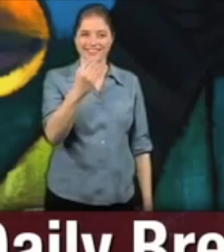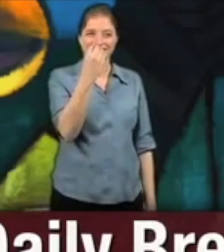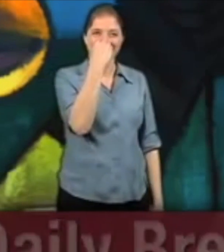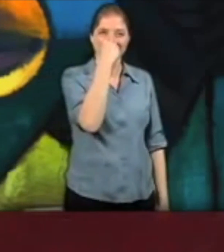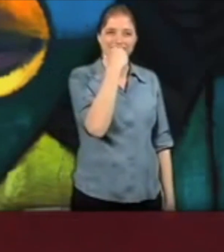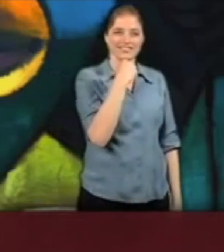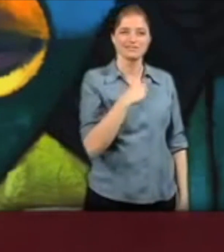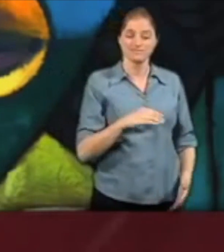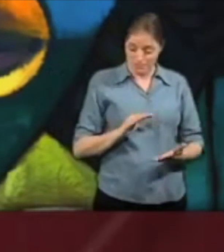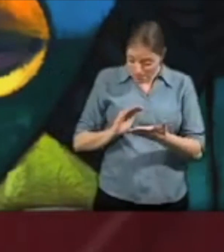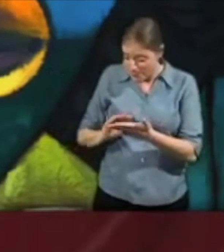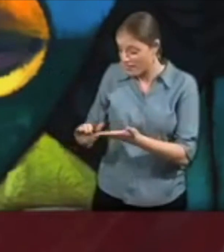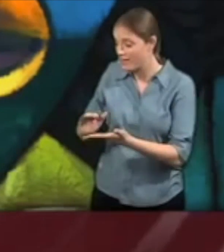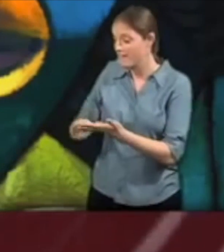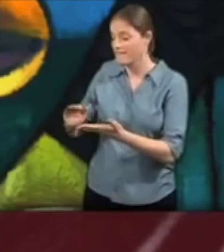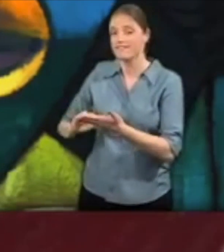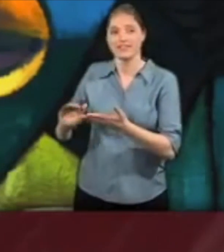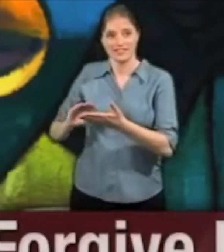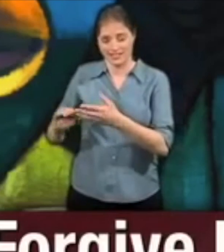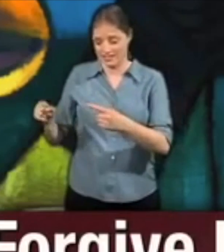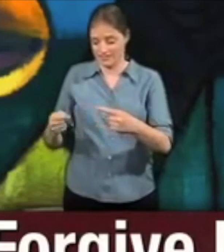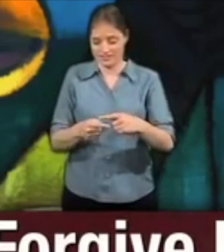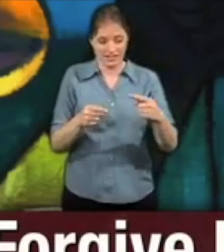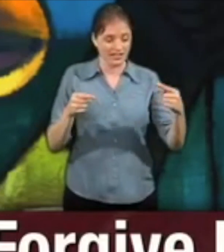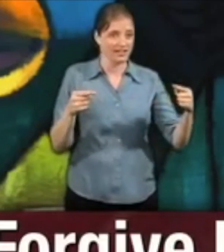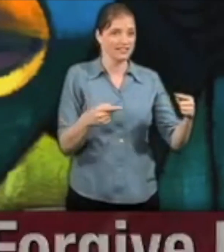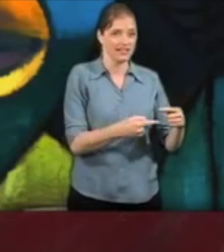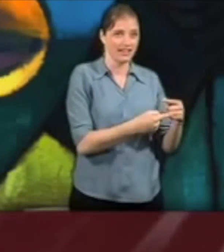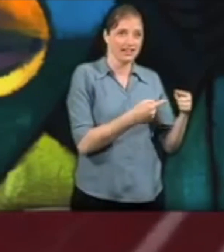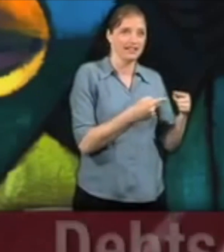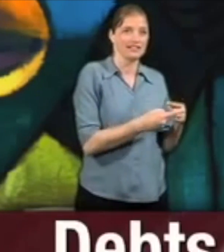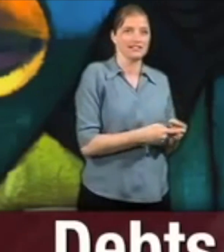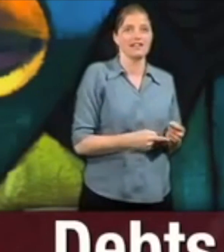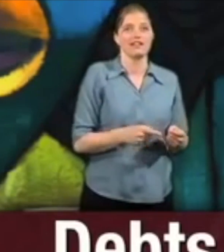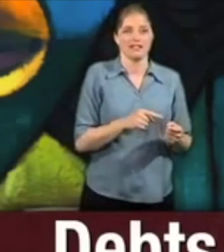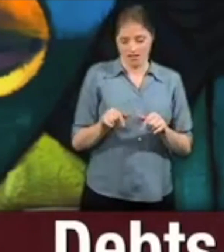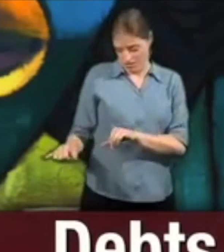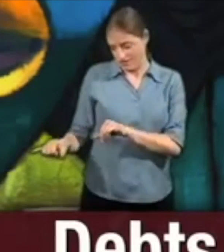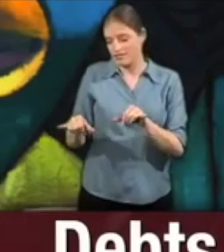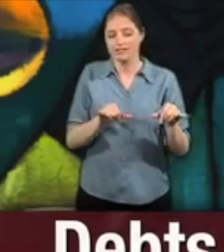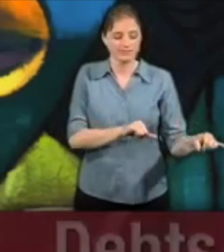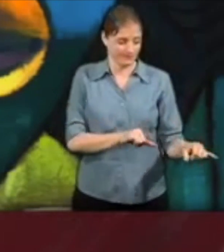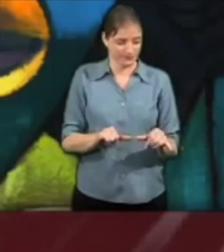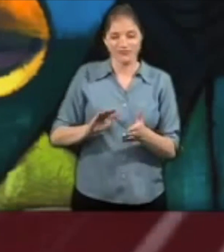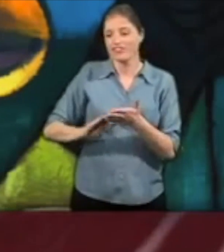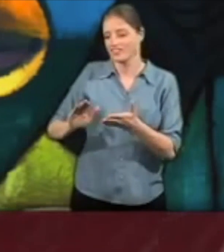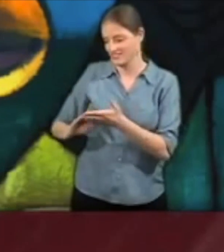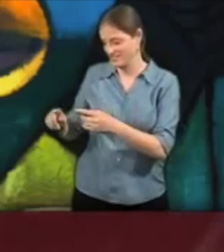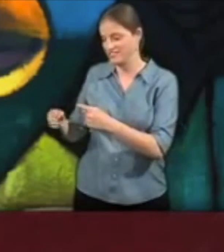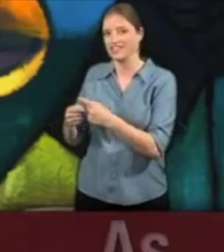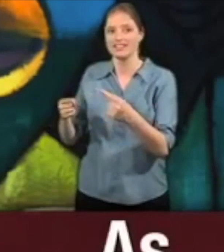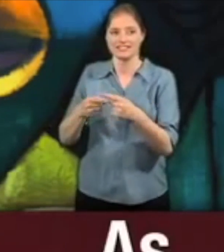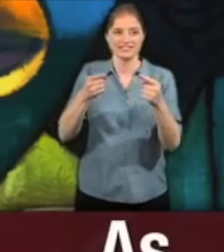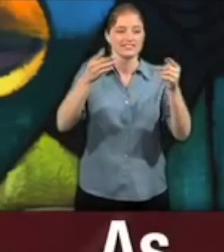and forgive us our debts, as we